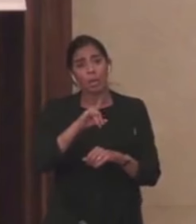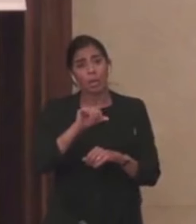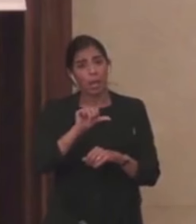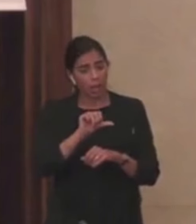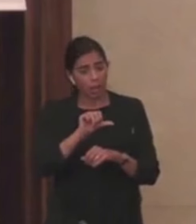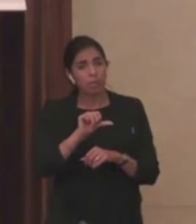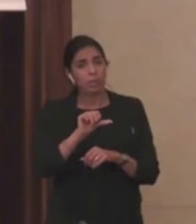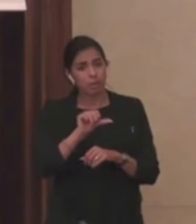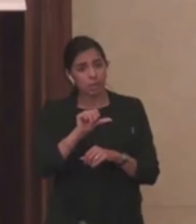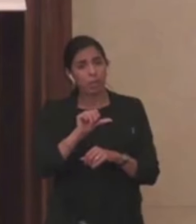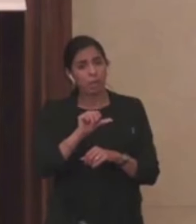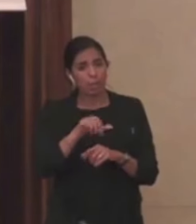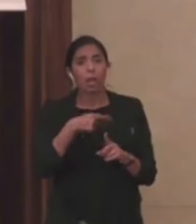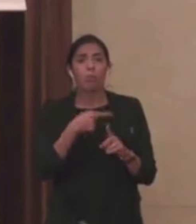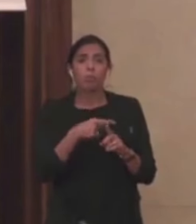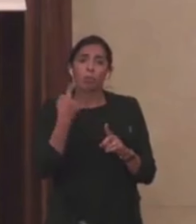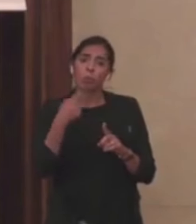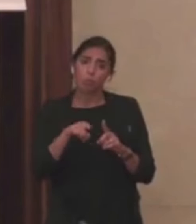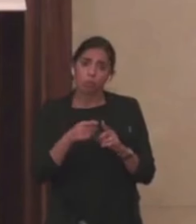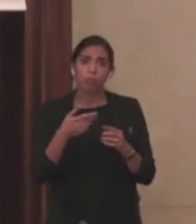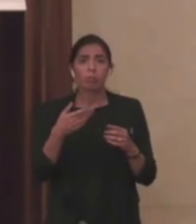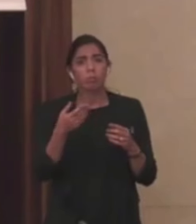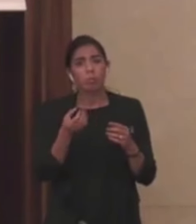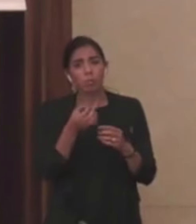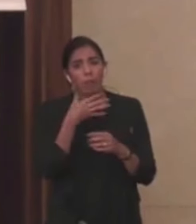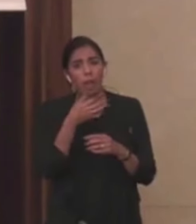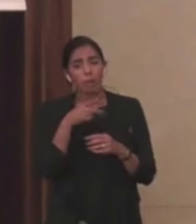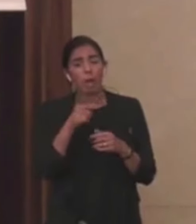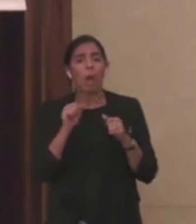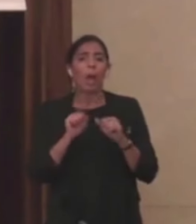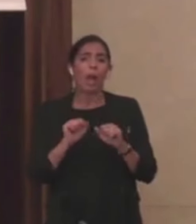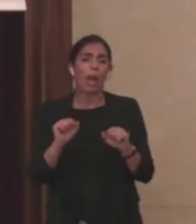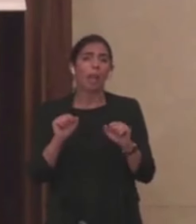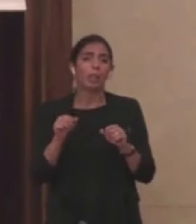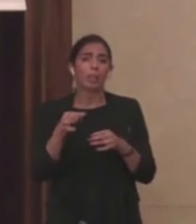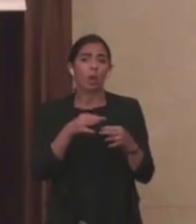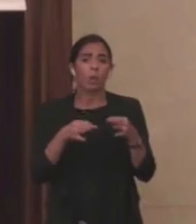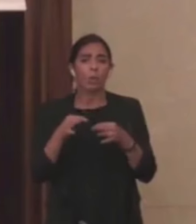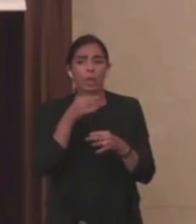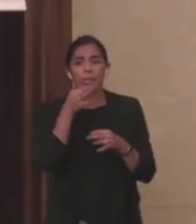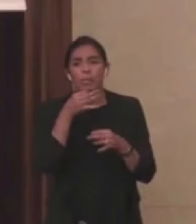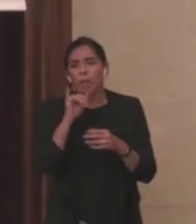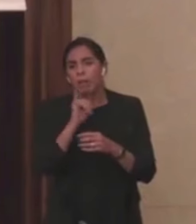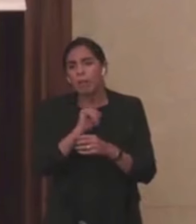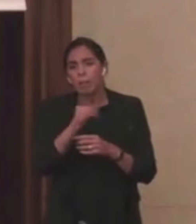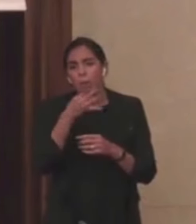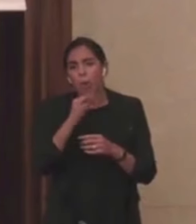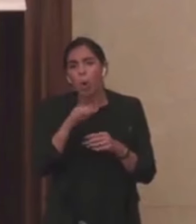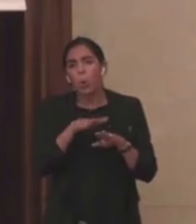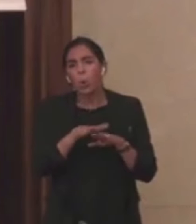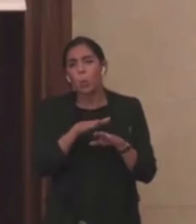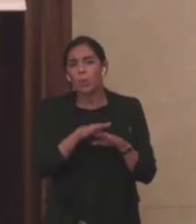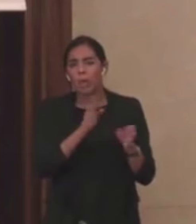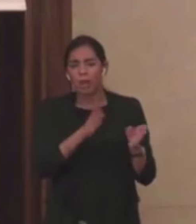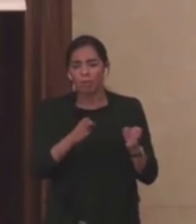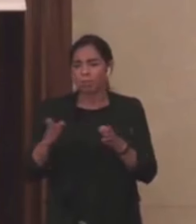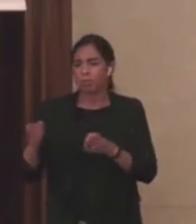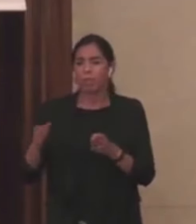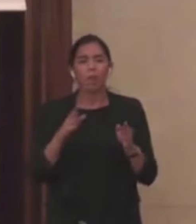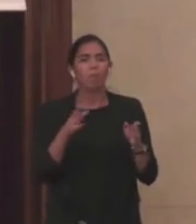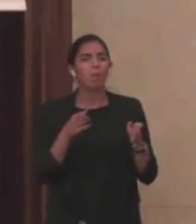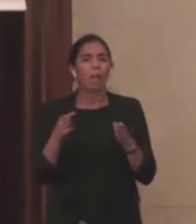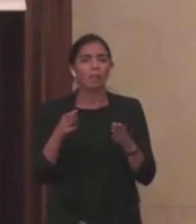it's an anticoagulant product. I have